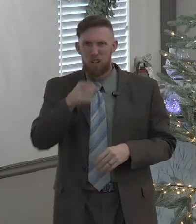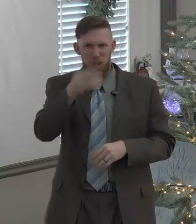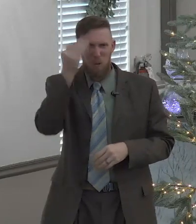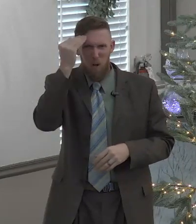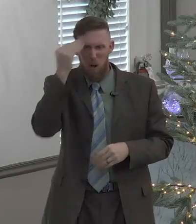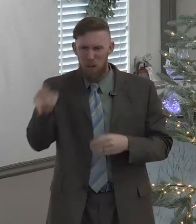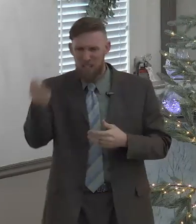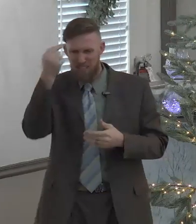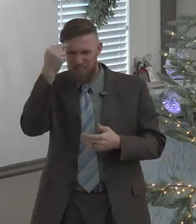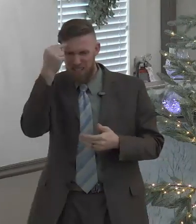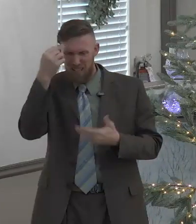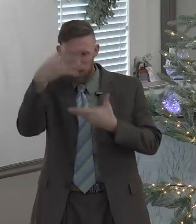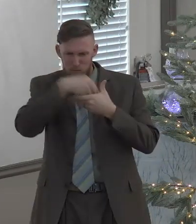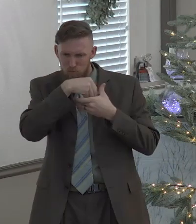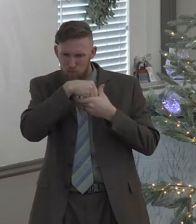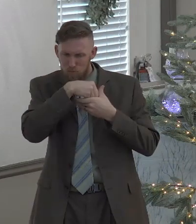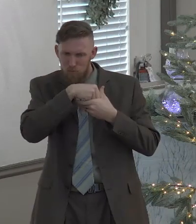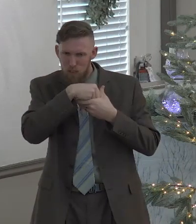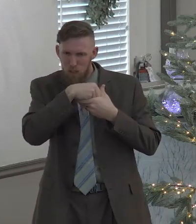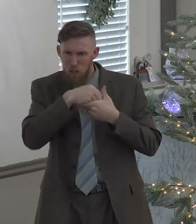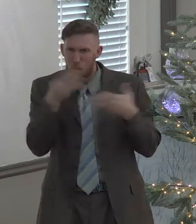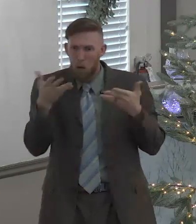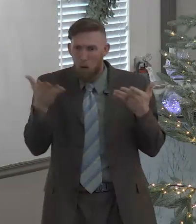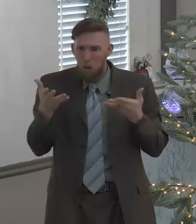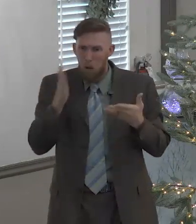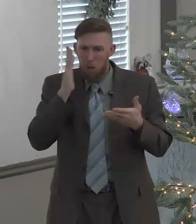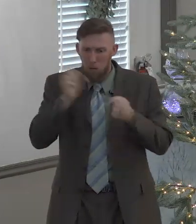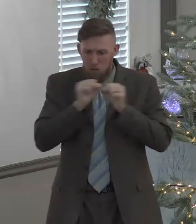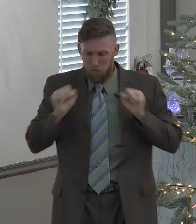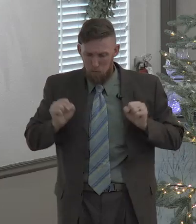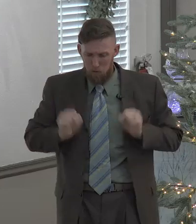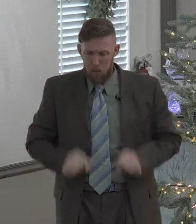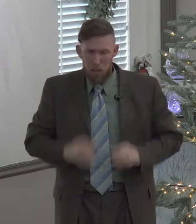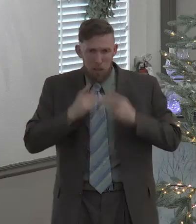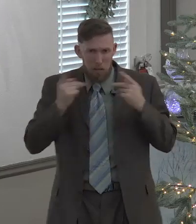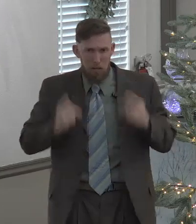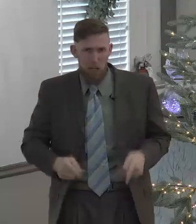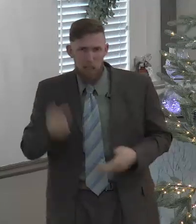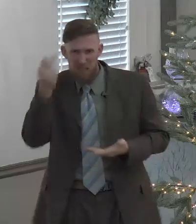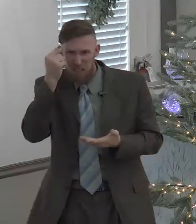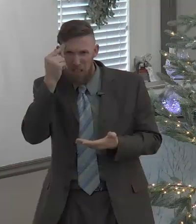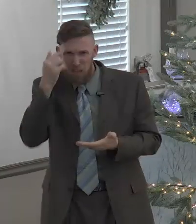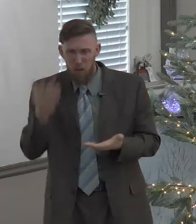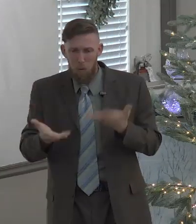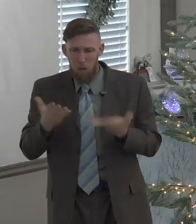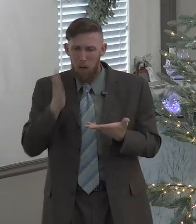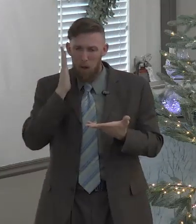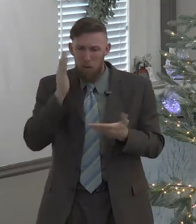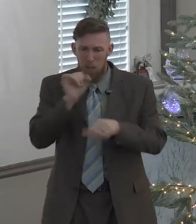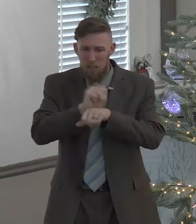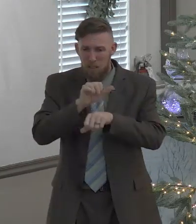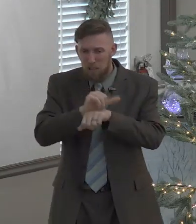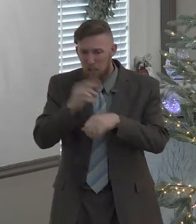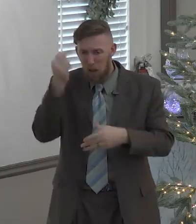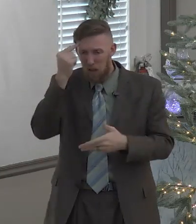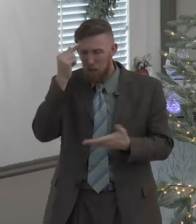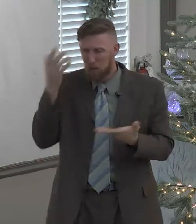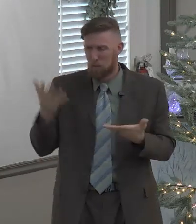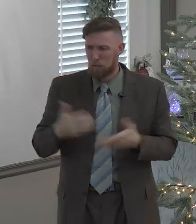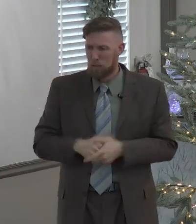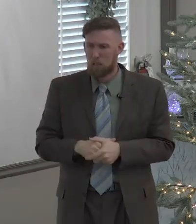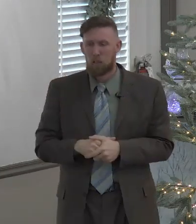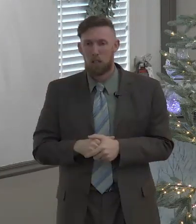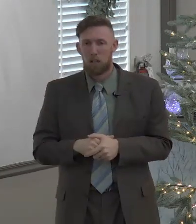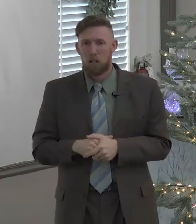And here Jairus is, and you know he's saying to himself, man, I don't know what they're going to think. I mean, I'm well